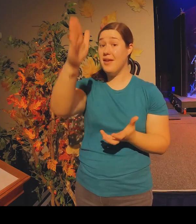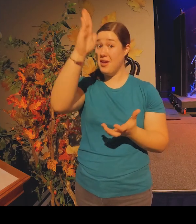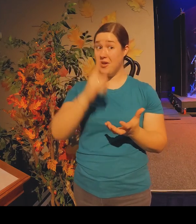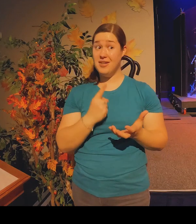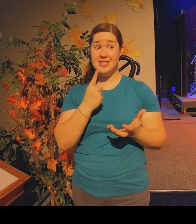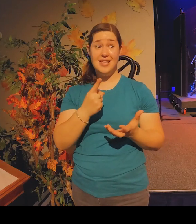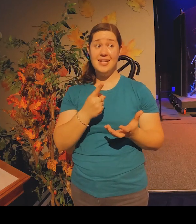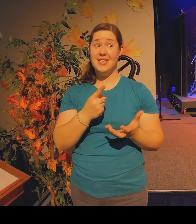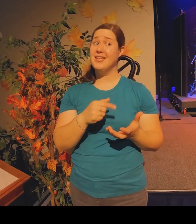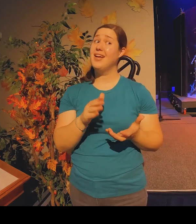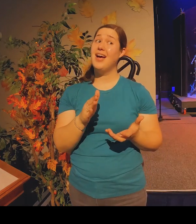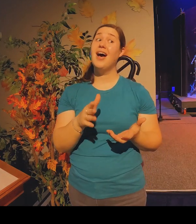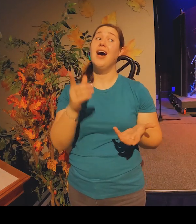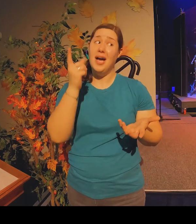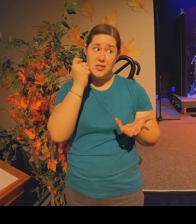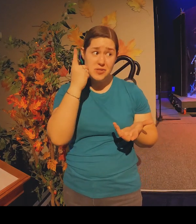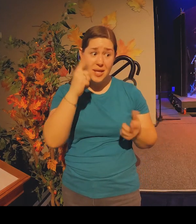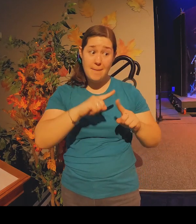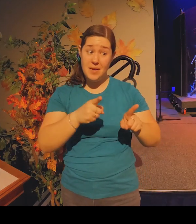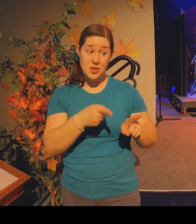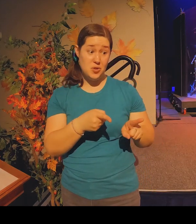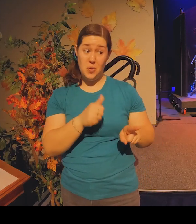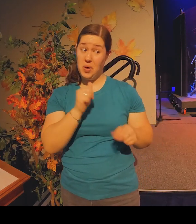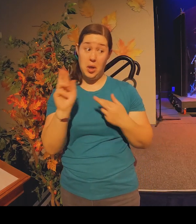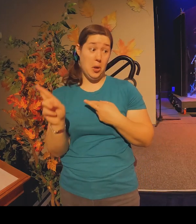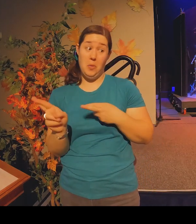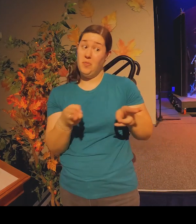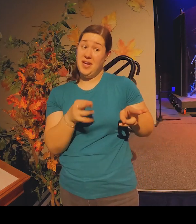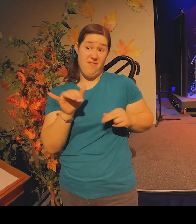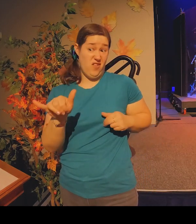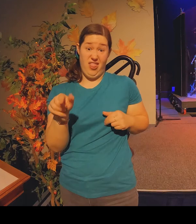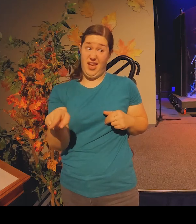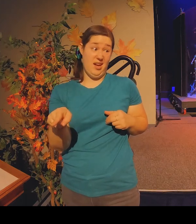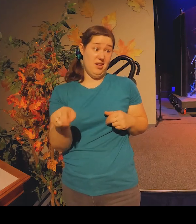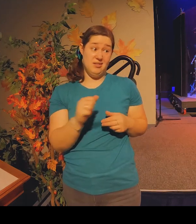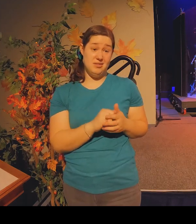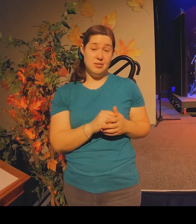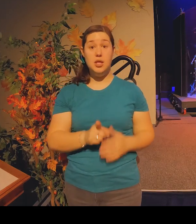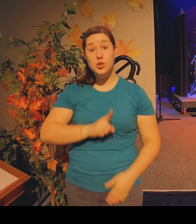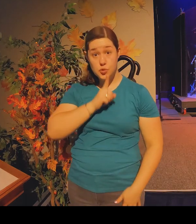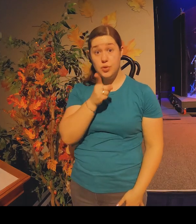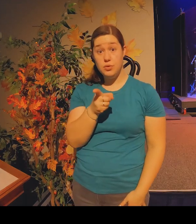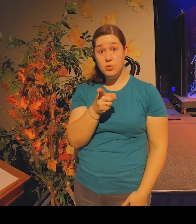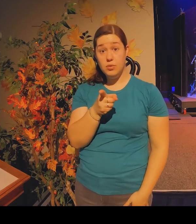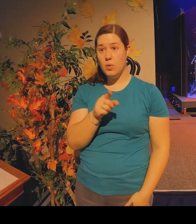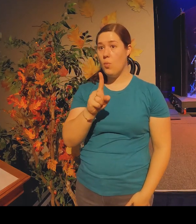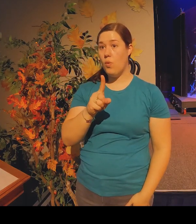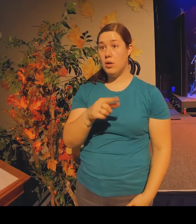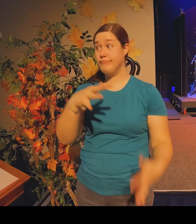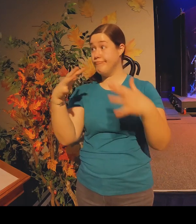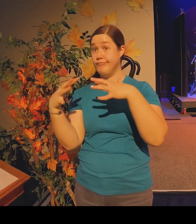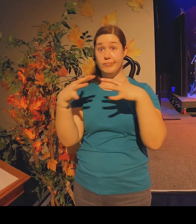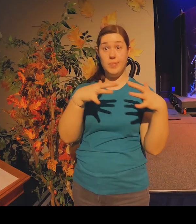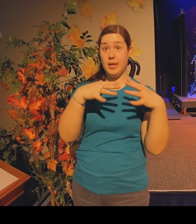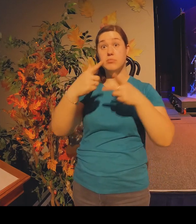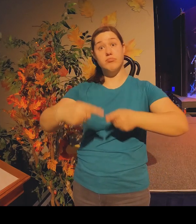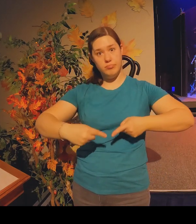not ready for it. You're just not ready for it. And it is so true. I mean, one of the battles that we face as